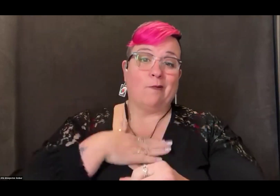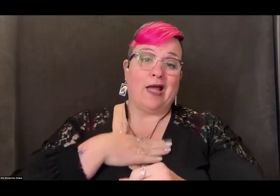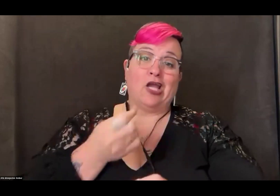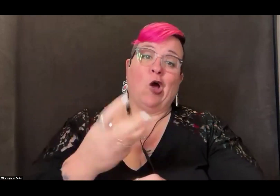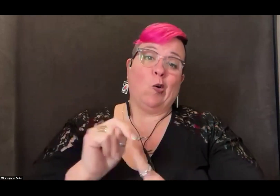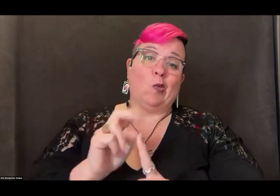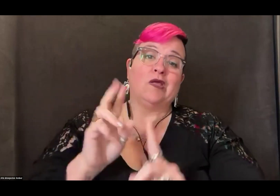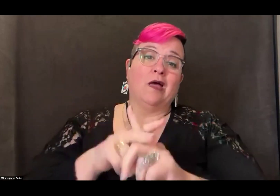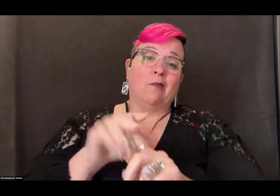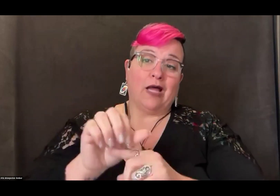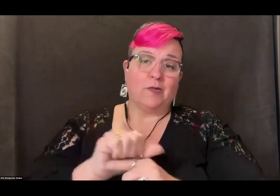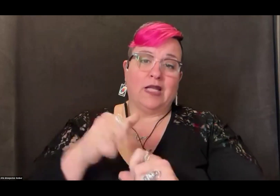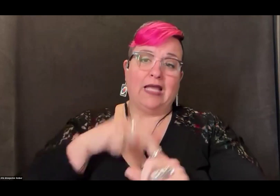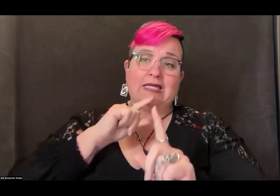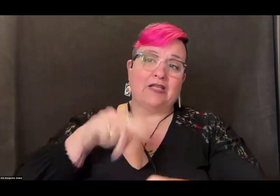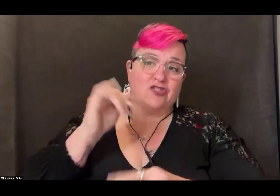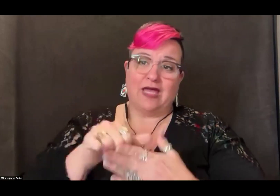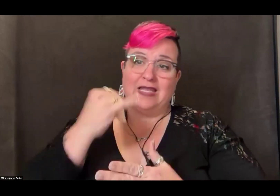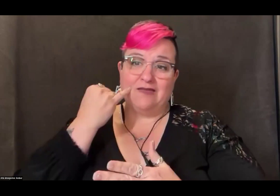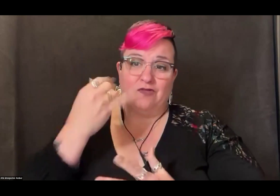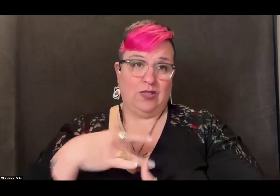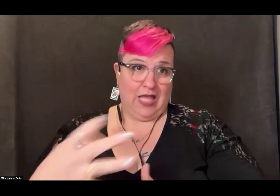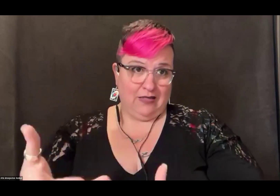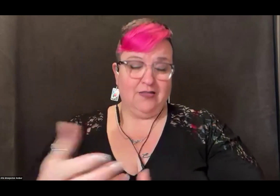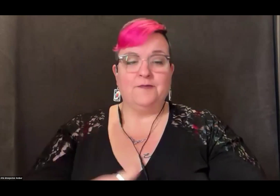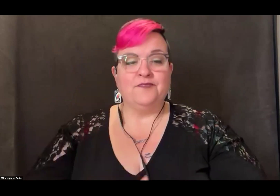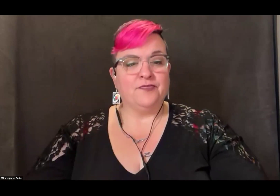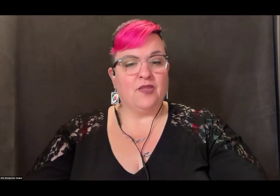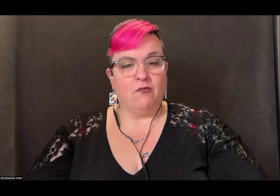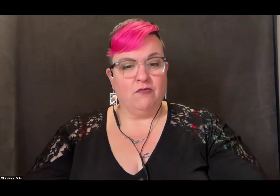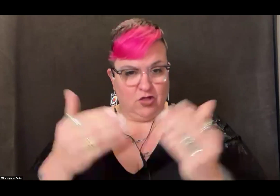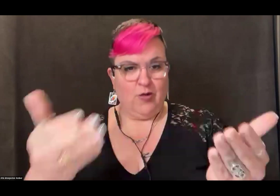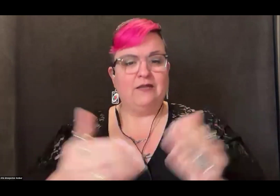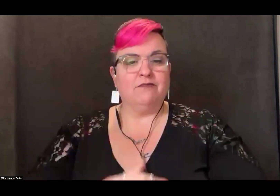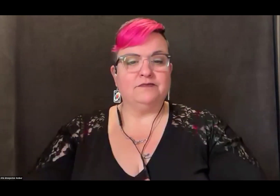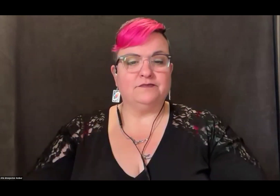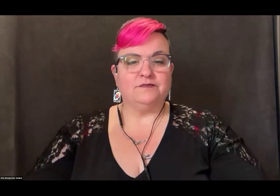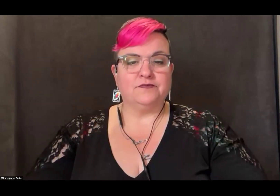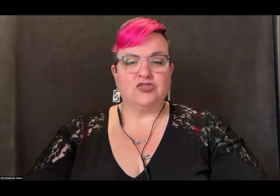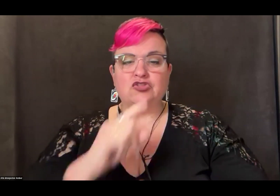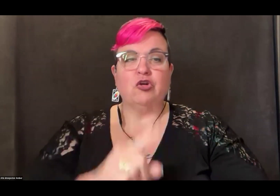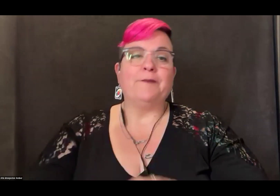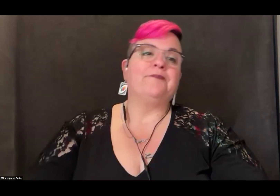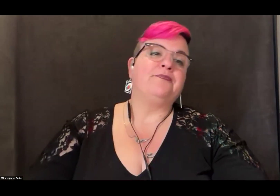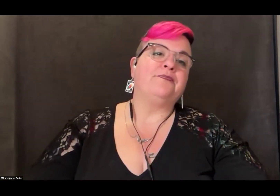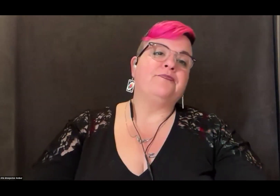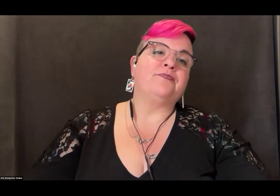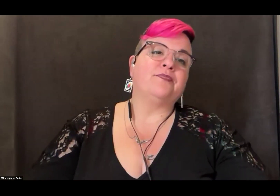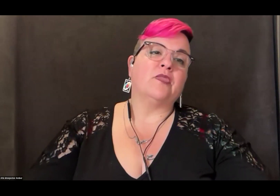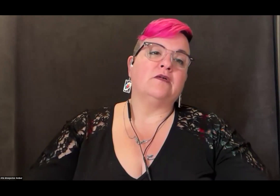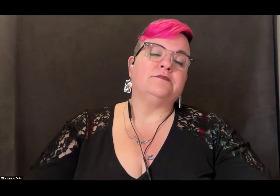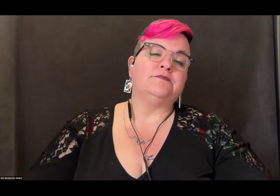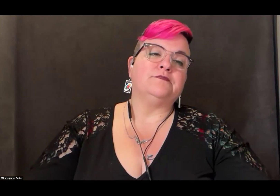applications. I can answer I that if literally you'd like. just feel free. Go ahead. Yeah. Go ahead. Sure. So what